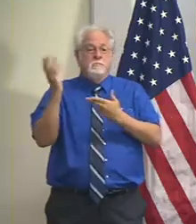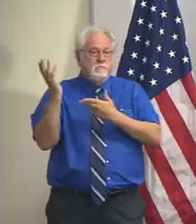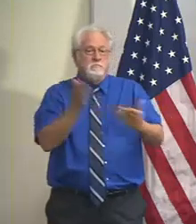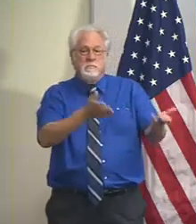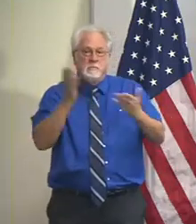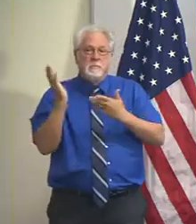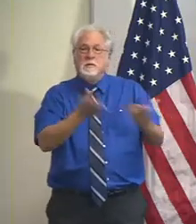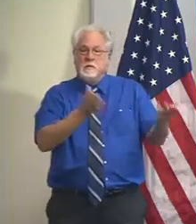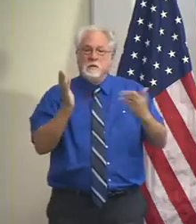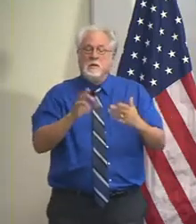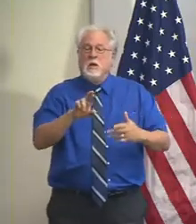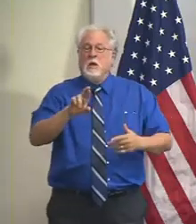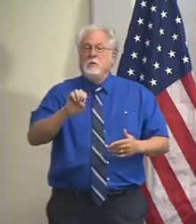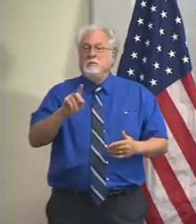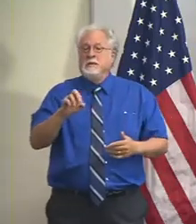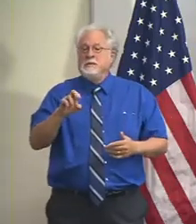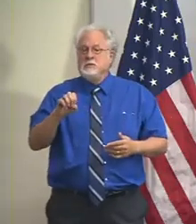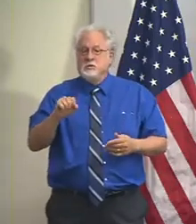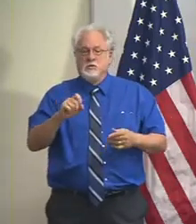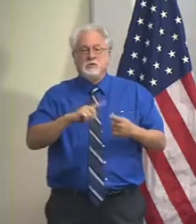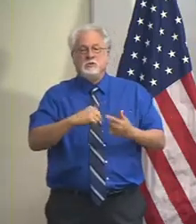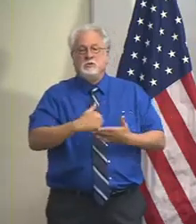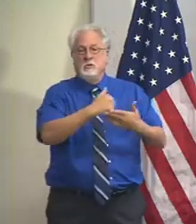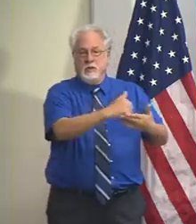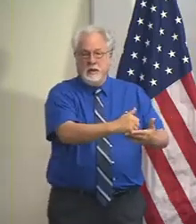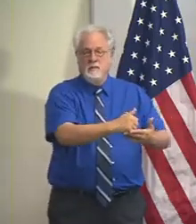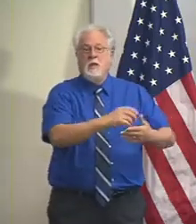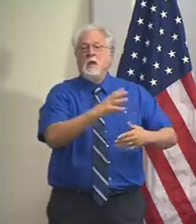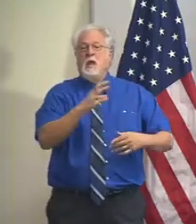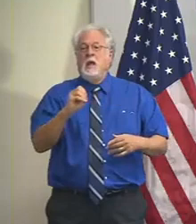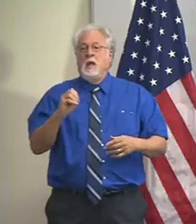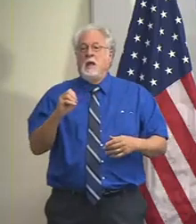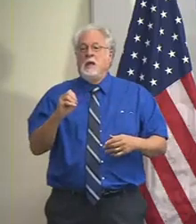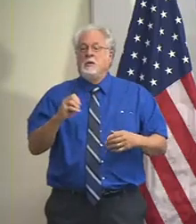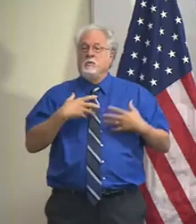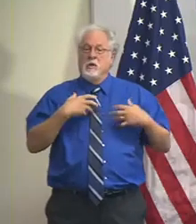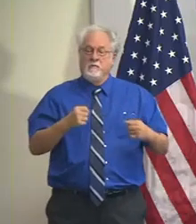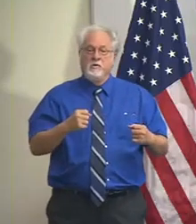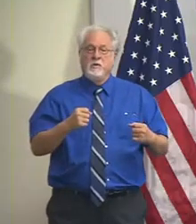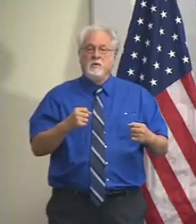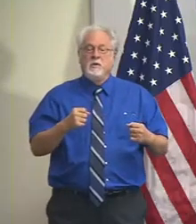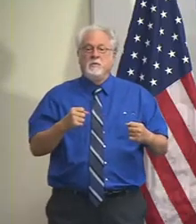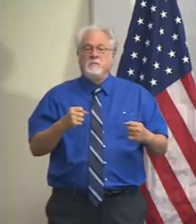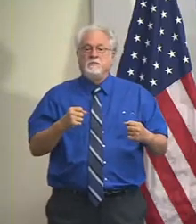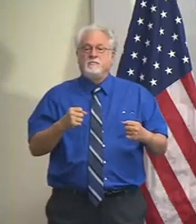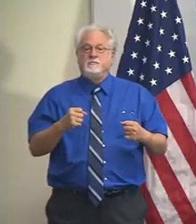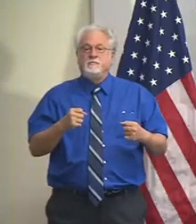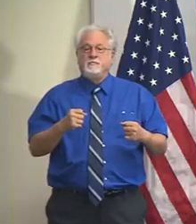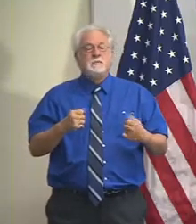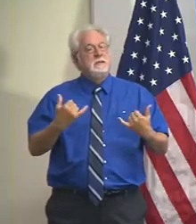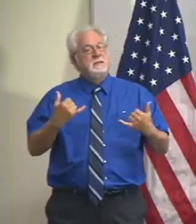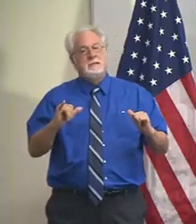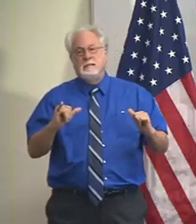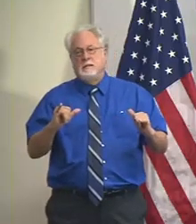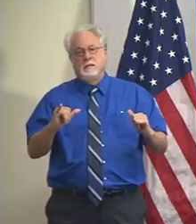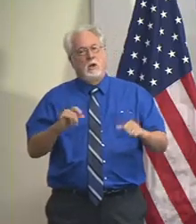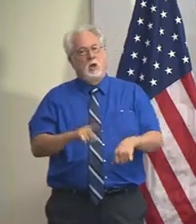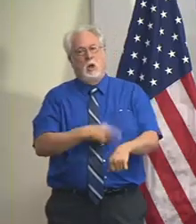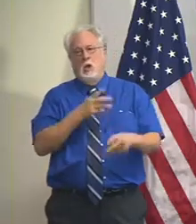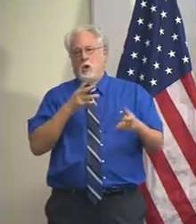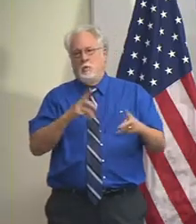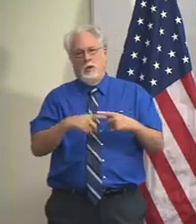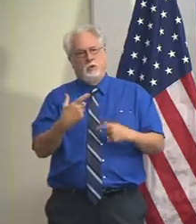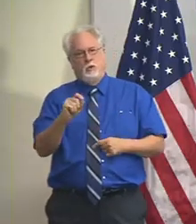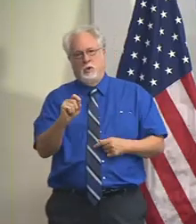bear to aid in this response and in recovery. There's still a very, very long way to